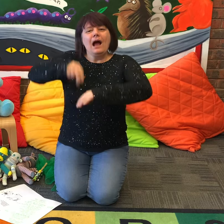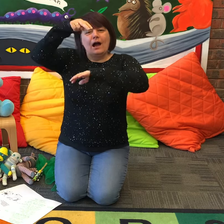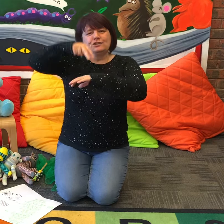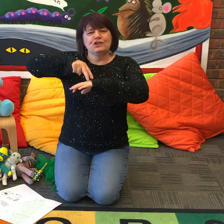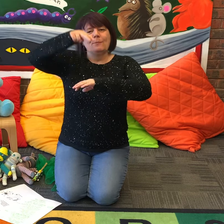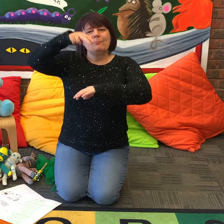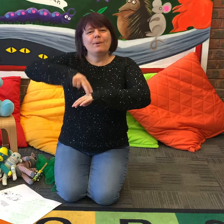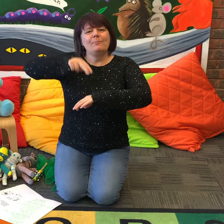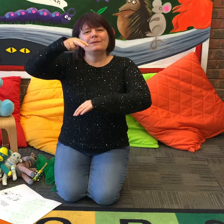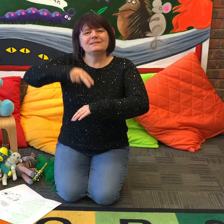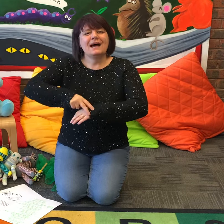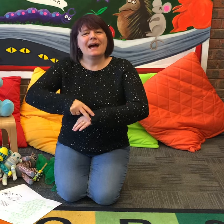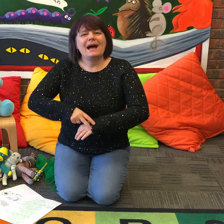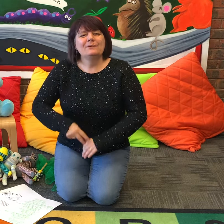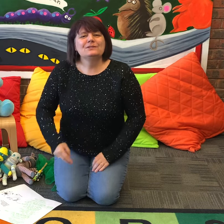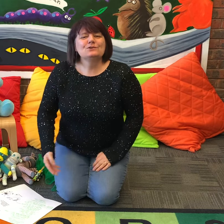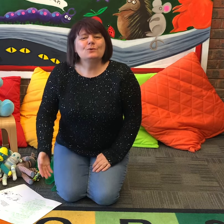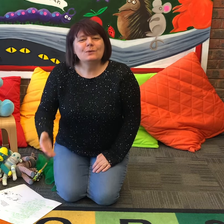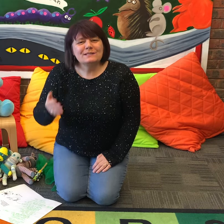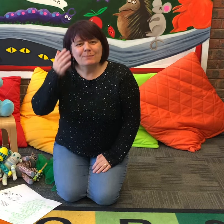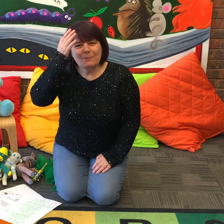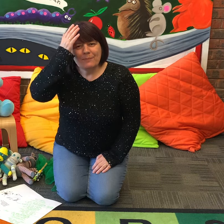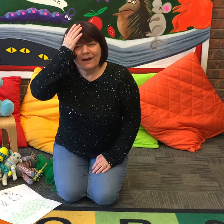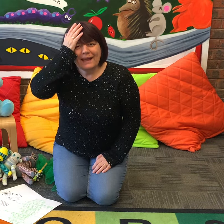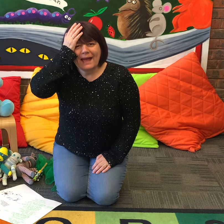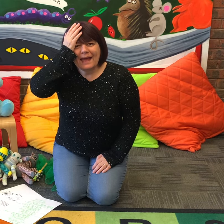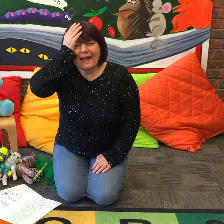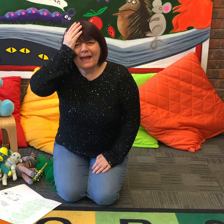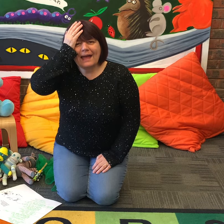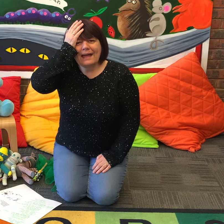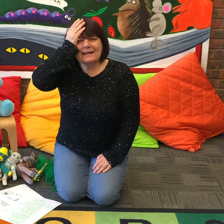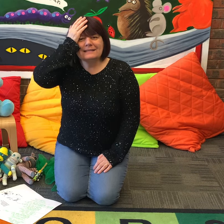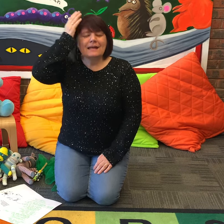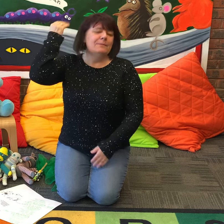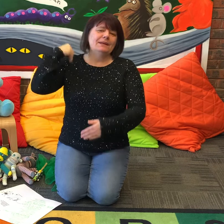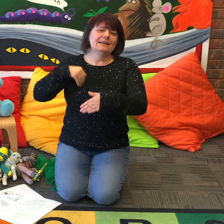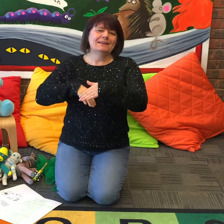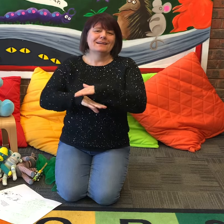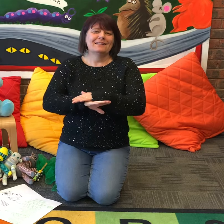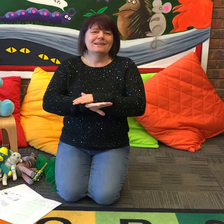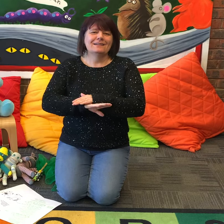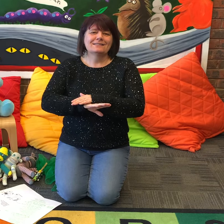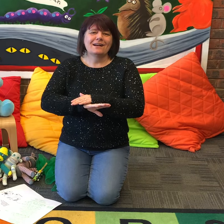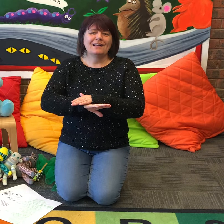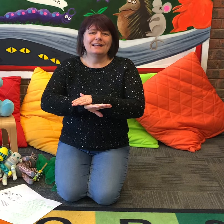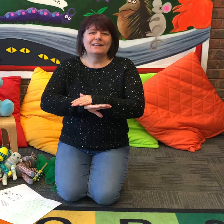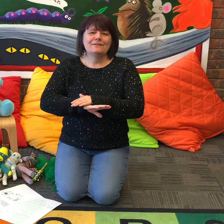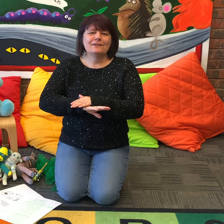I jump up and down and always bump my head because I live